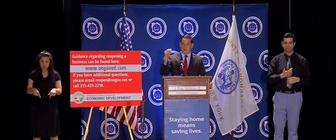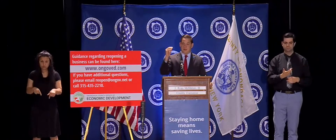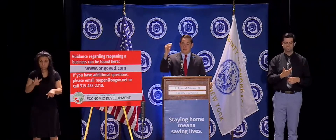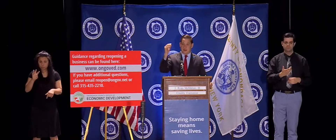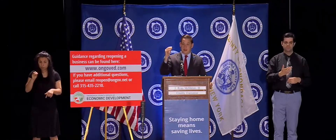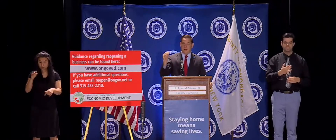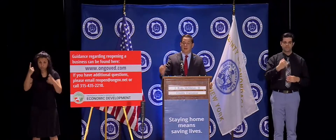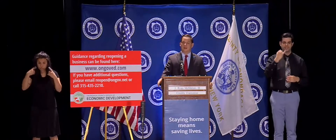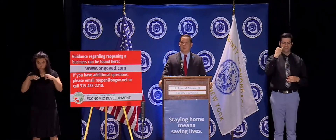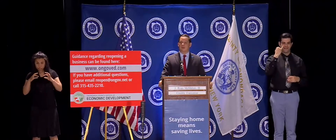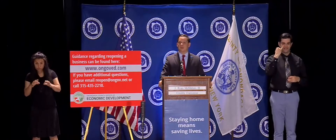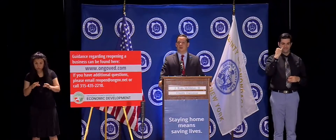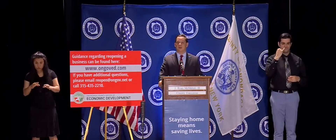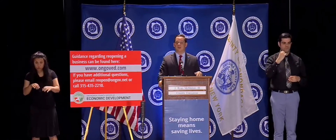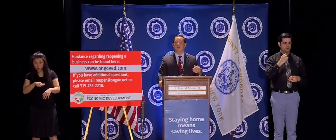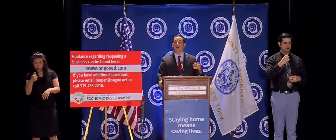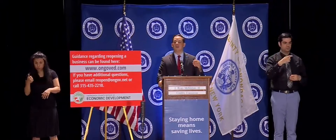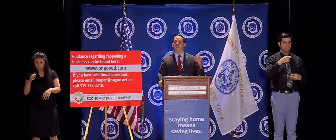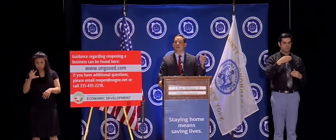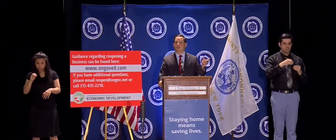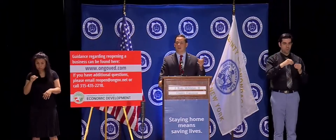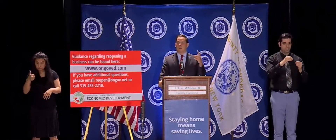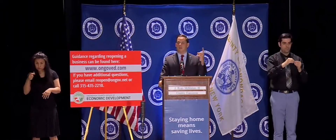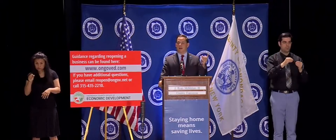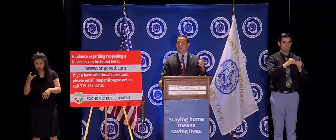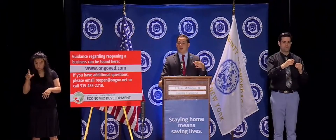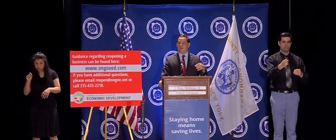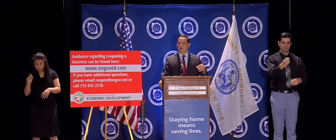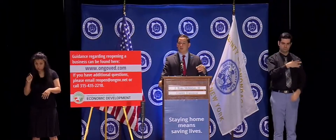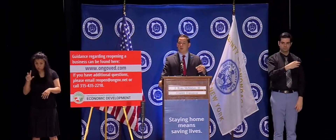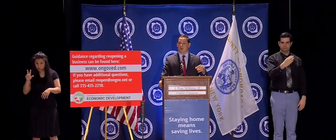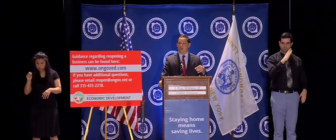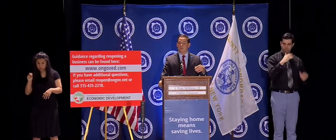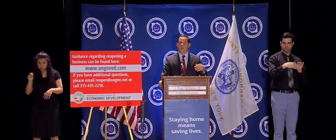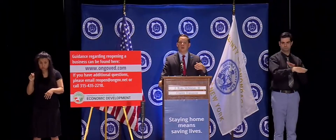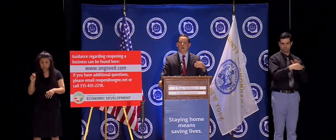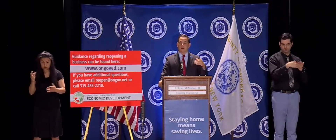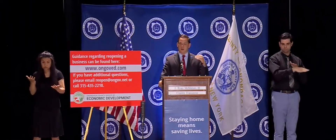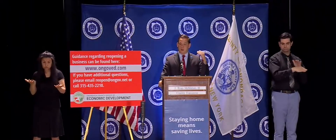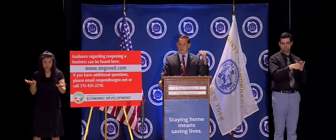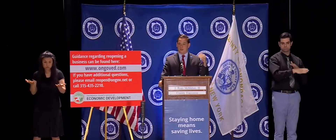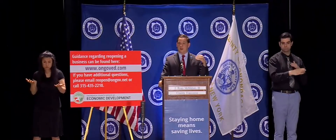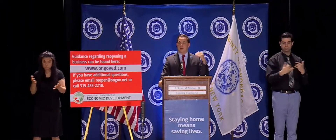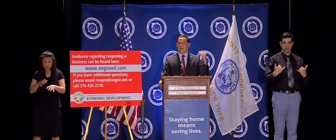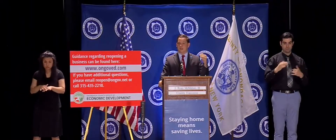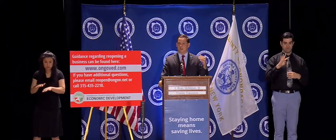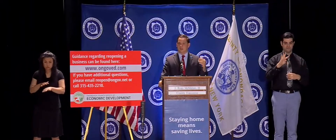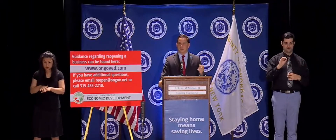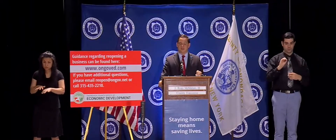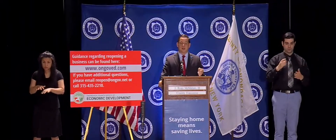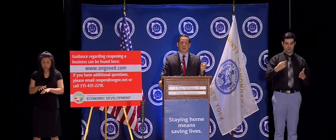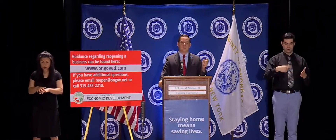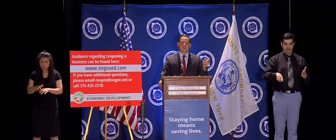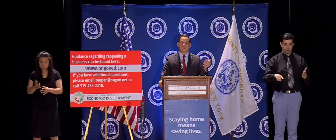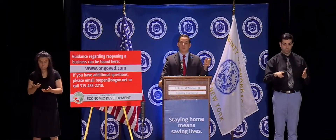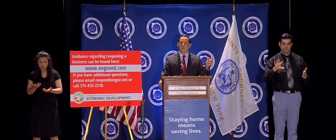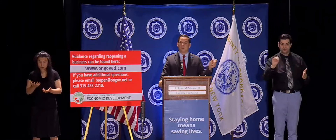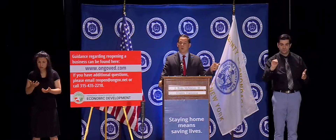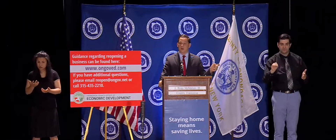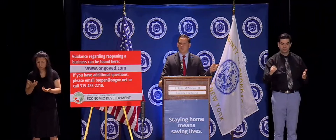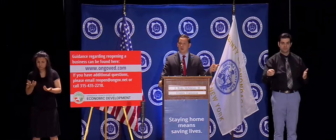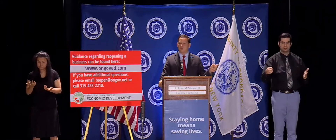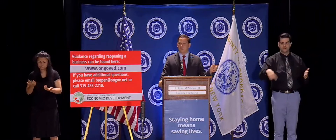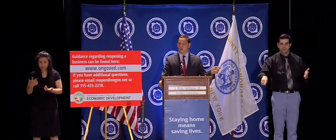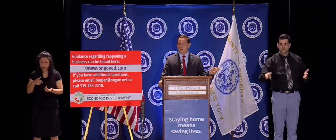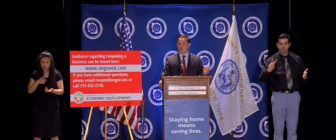and 70, and 80. Then all of a sudden, your 1,700 beds you have in the community, you're going to see capacity constraints because there's people